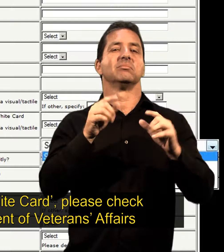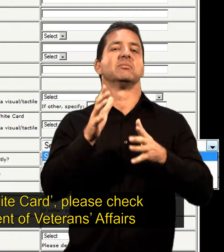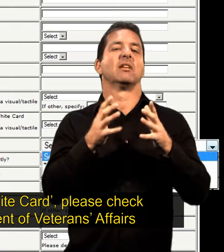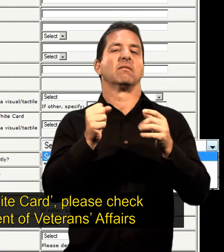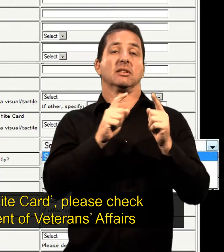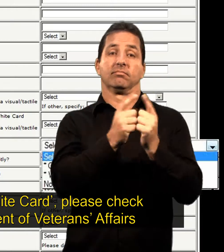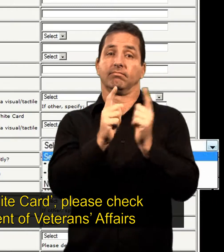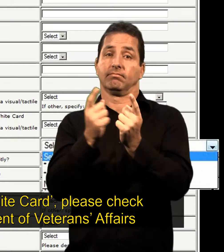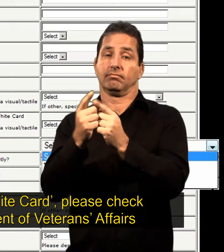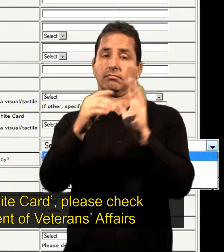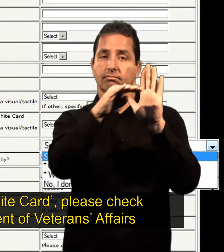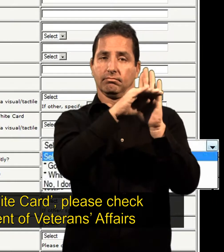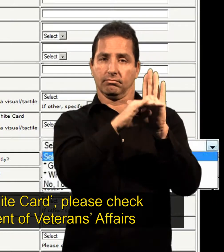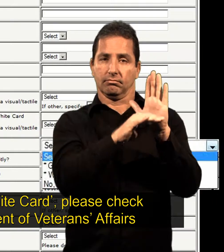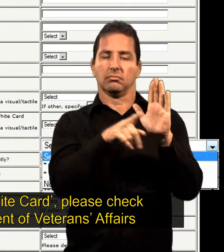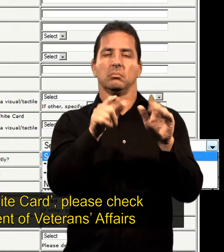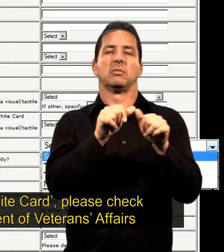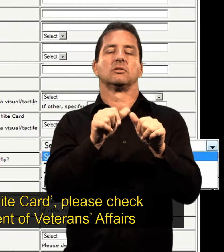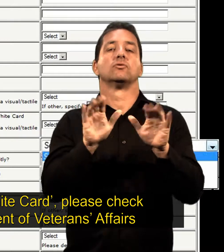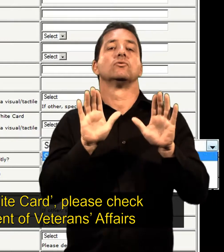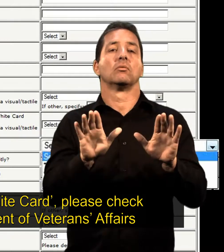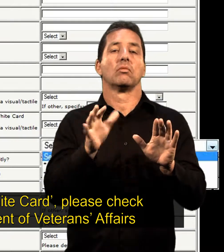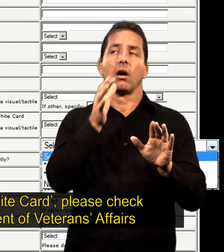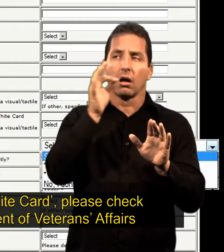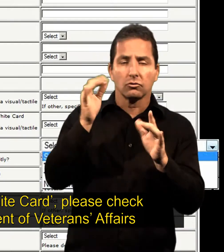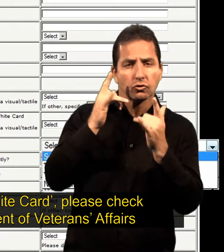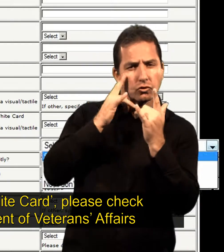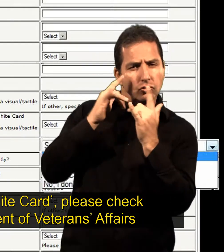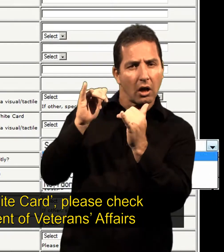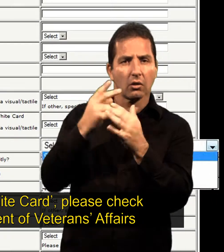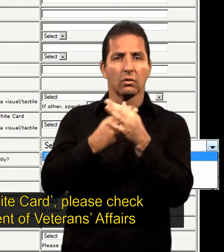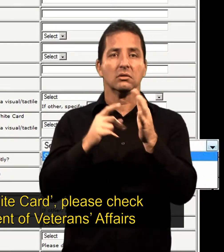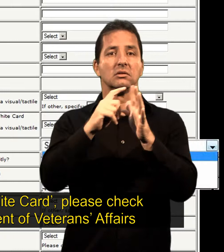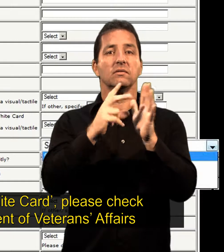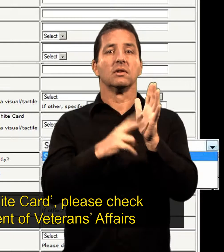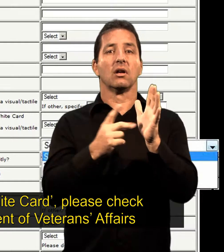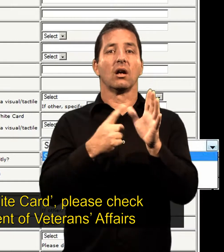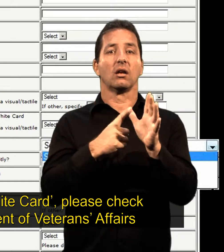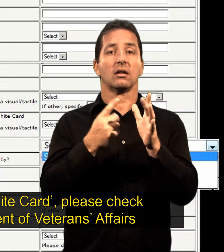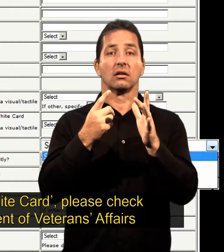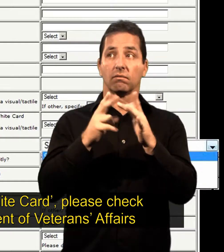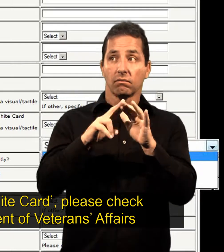If you selected White Card, please check with the Department of Veterans Affairs